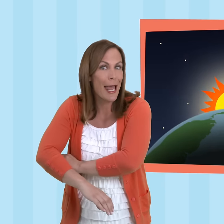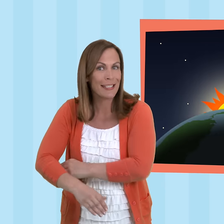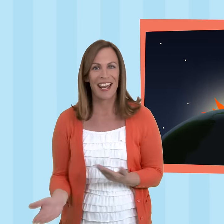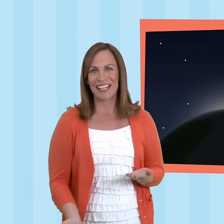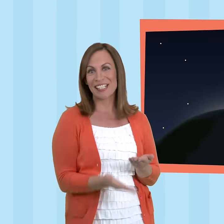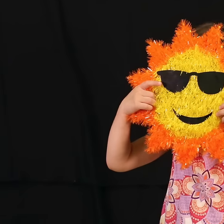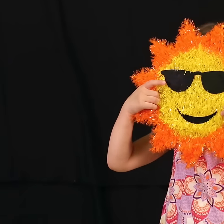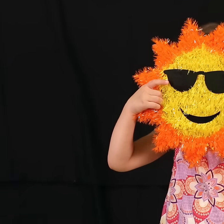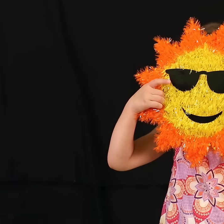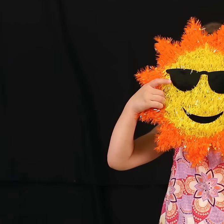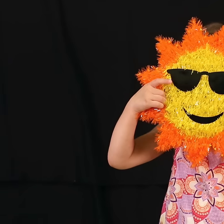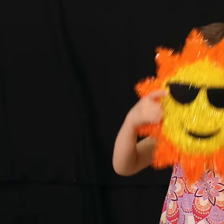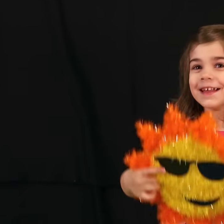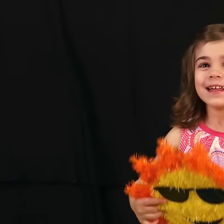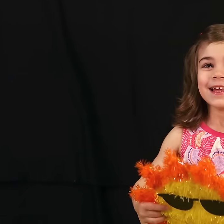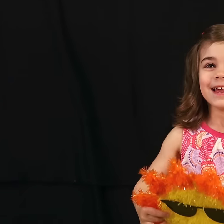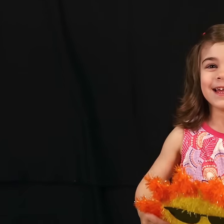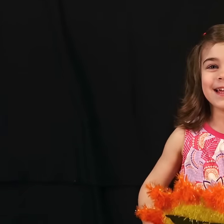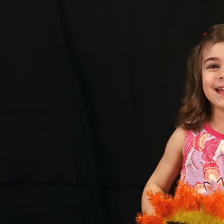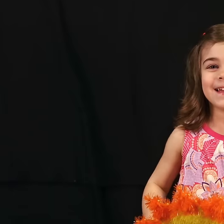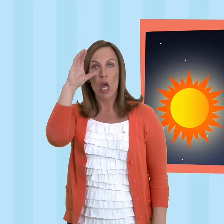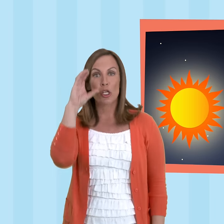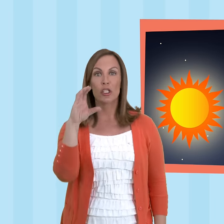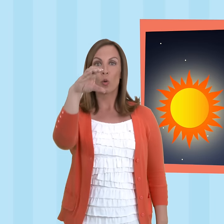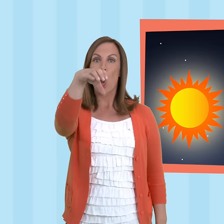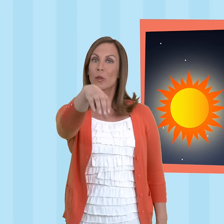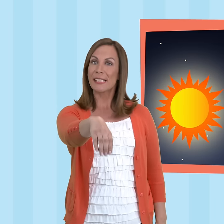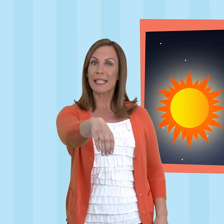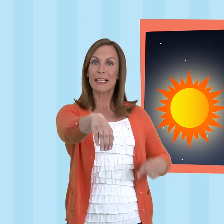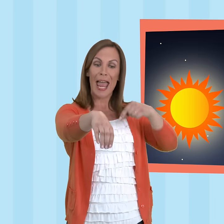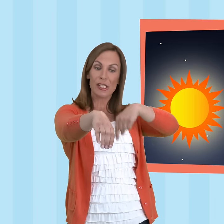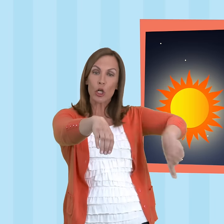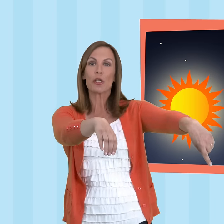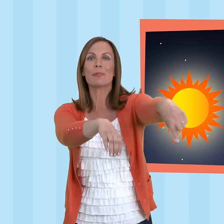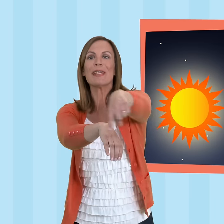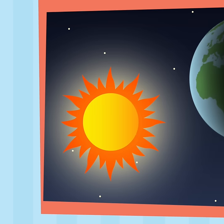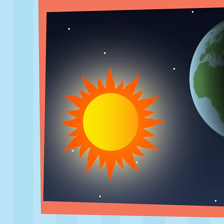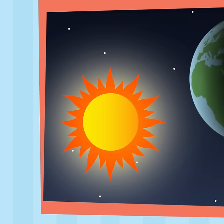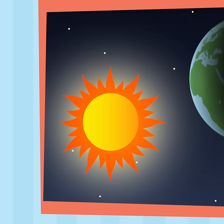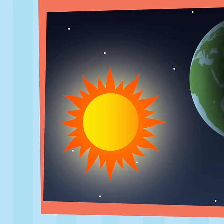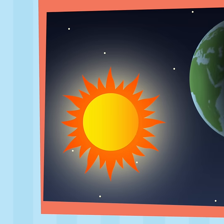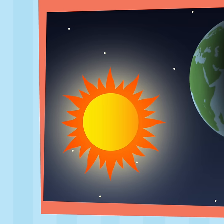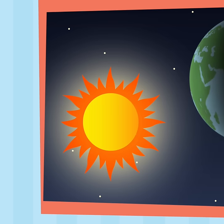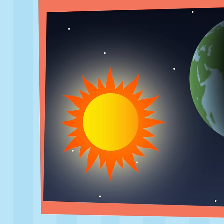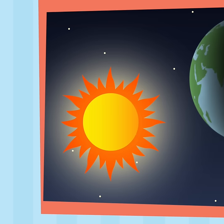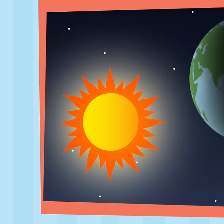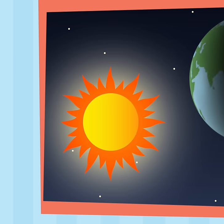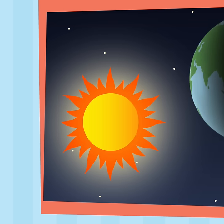set, it's sometimes easy to forget. You hold still as Earth spins round while I'm